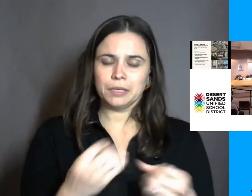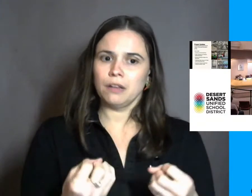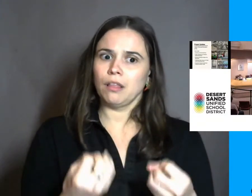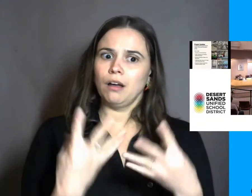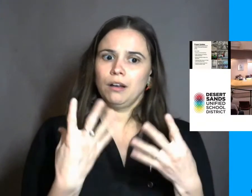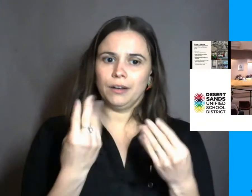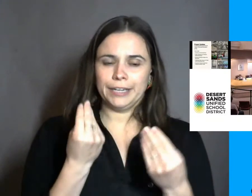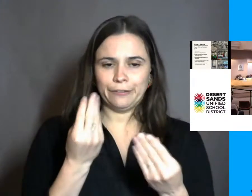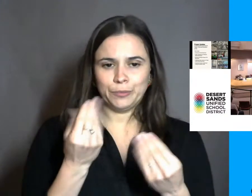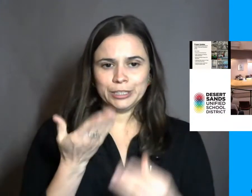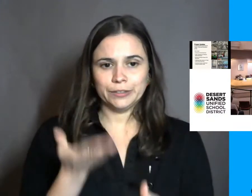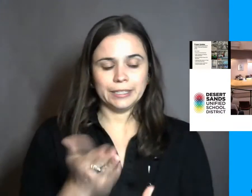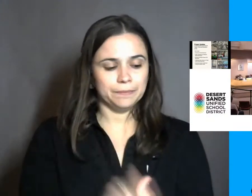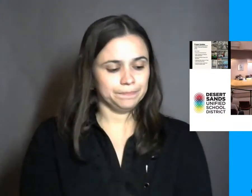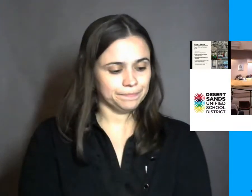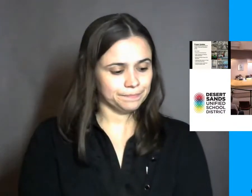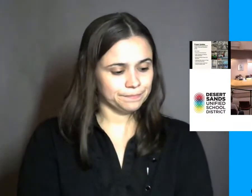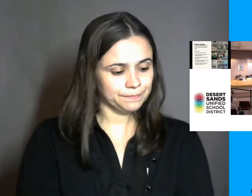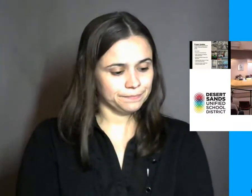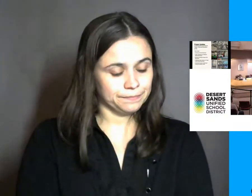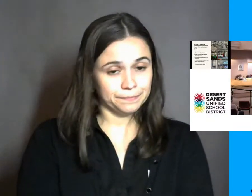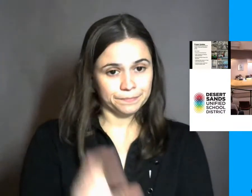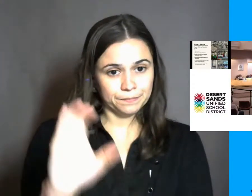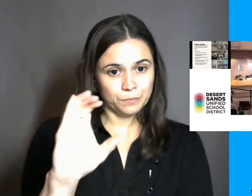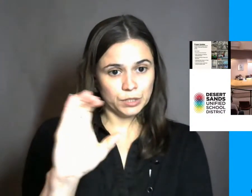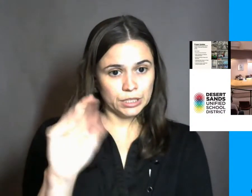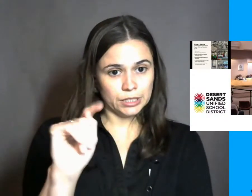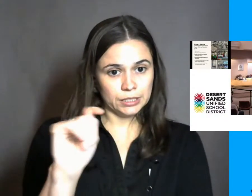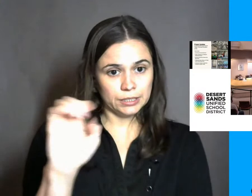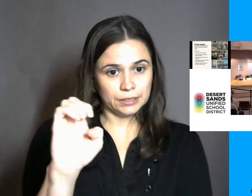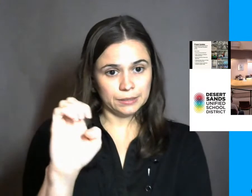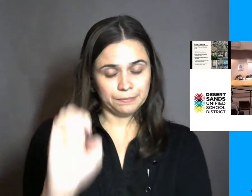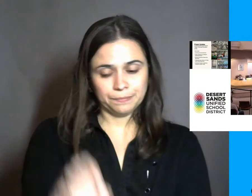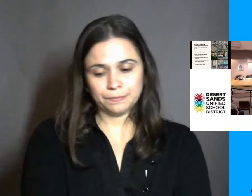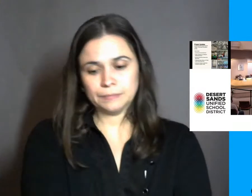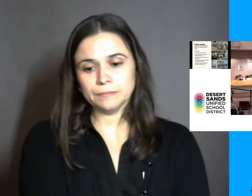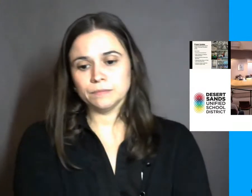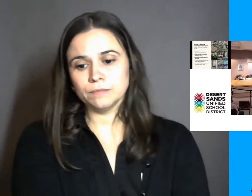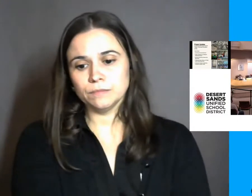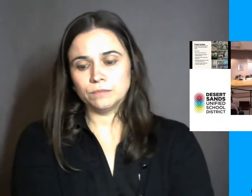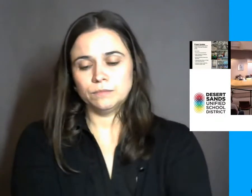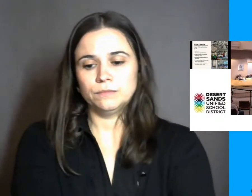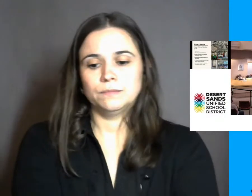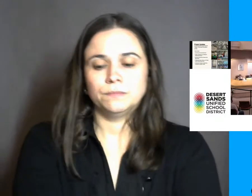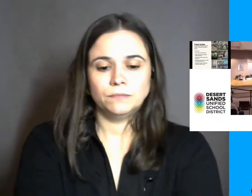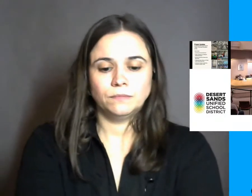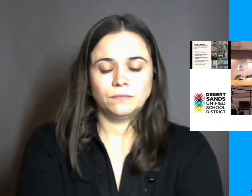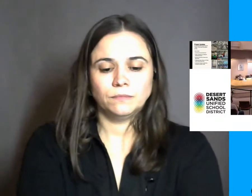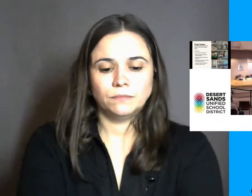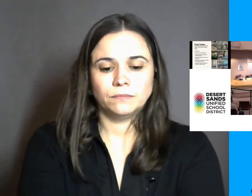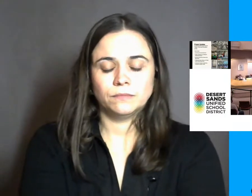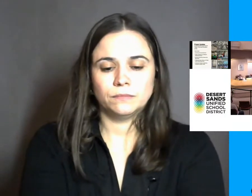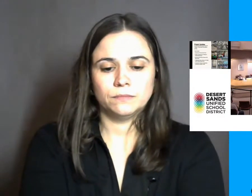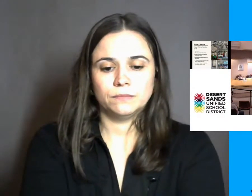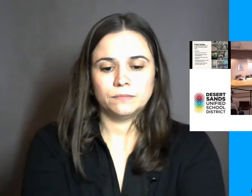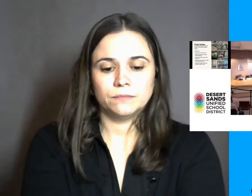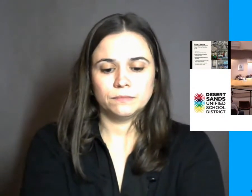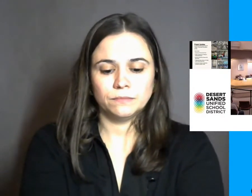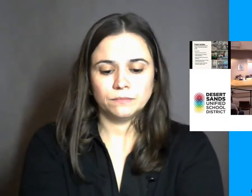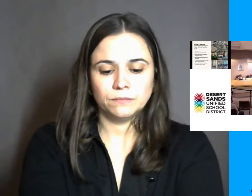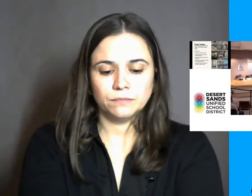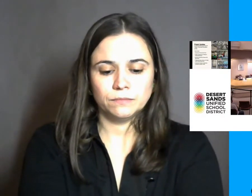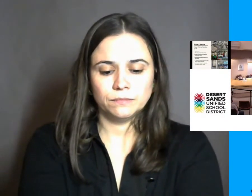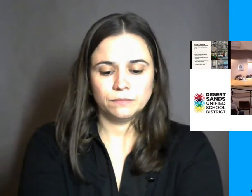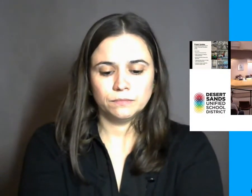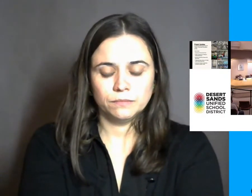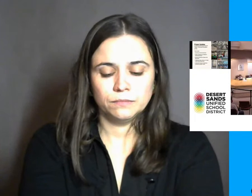Career technical education, and these are some of the things that we're already looking at. The greenhouse at Indio High School, we're implementing that project, and that's